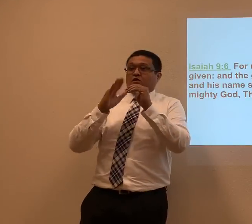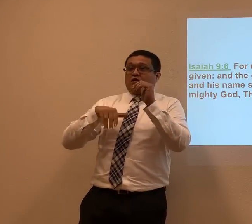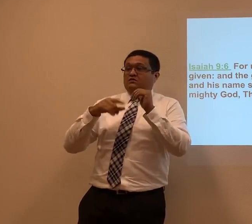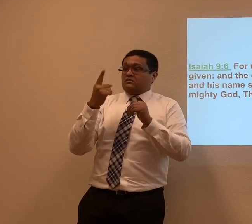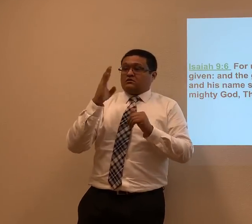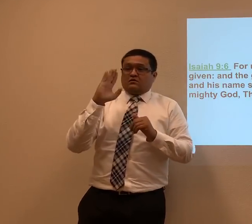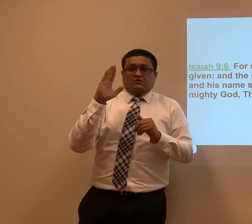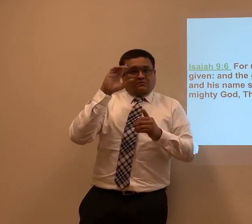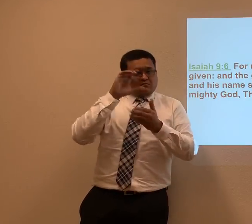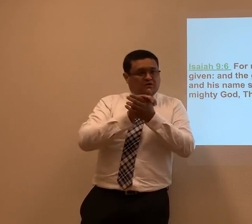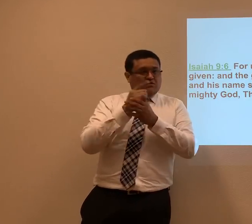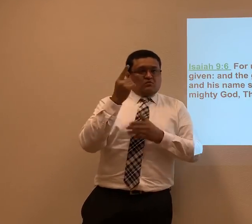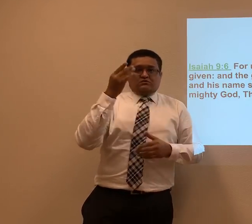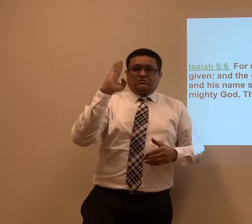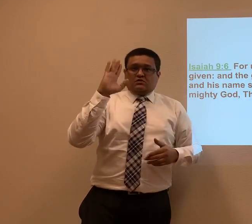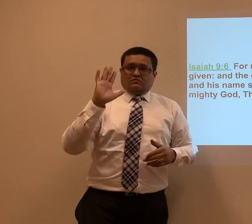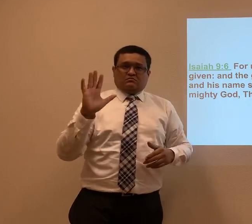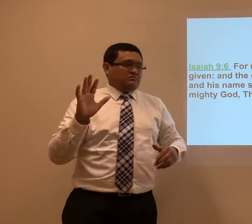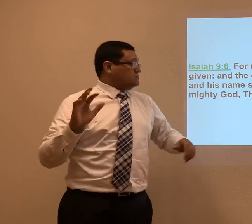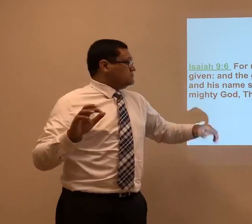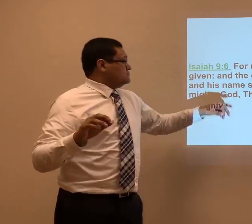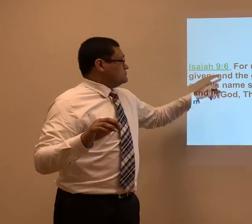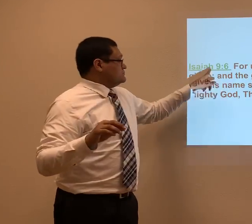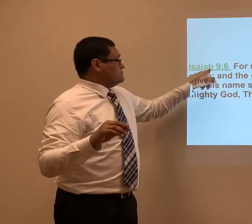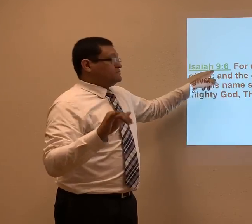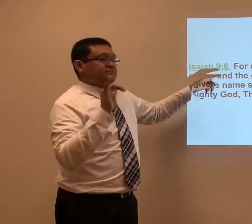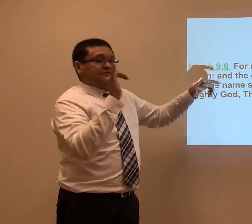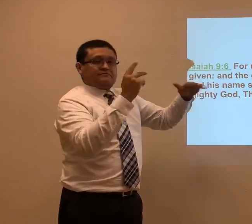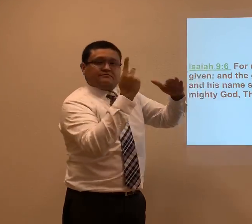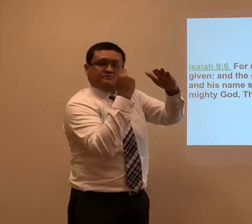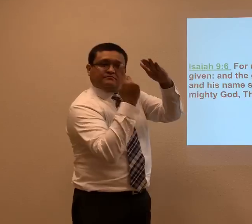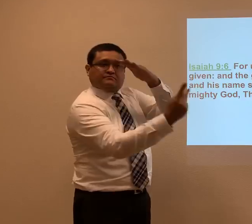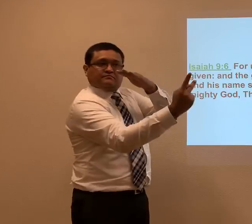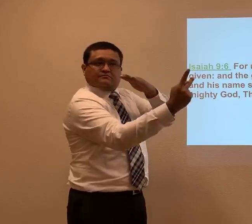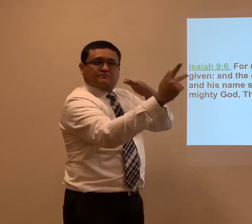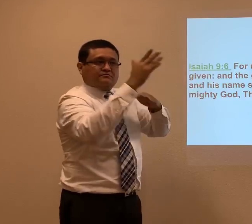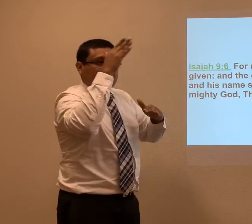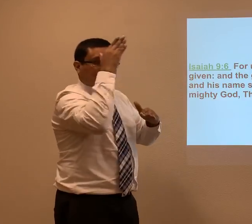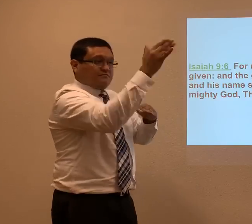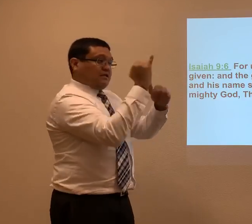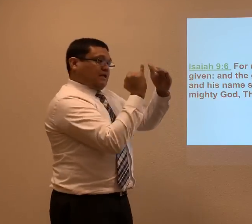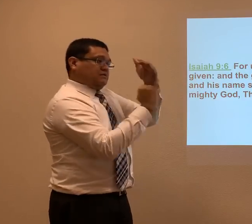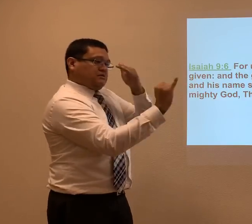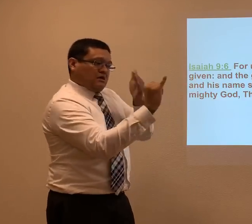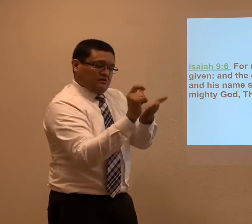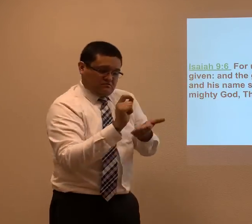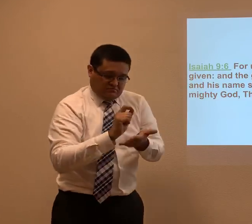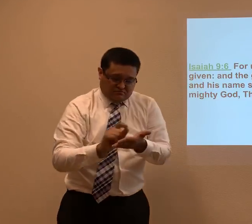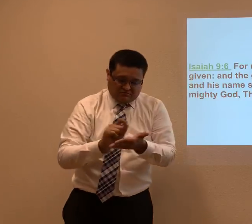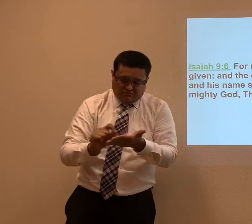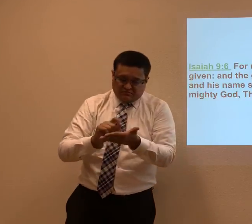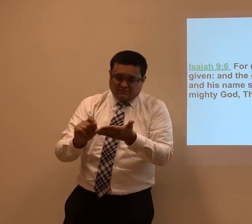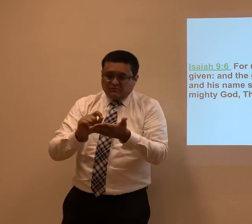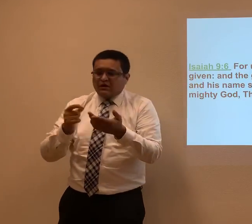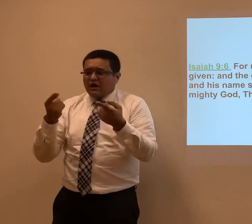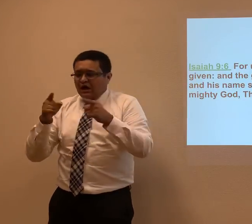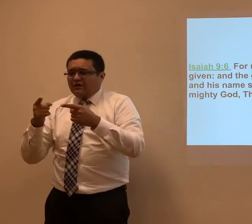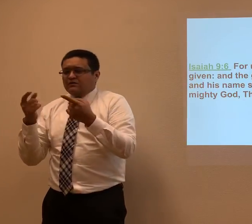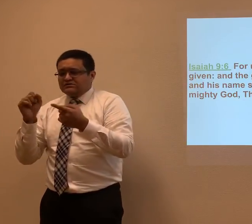God. They don't believe there's more than one. And in Isaiah, this is a prophecy, he's writing this down,